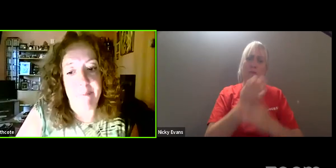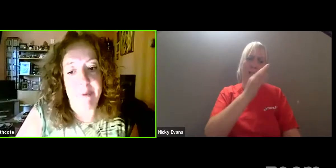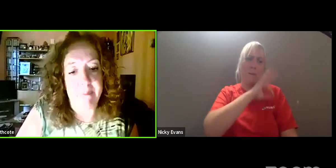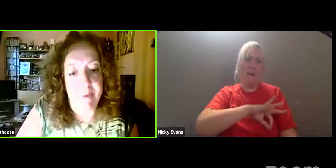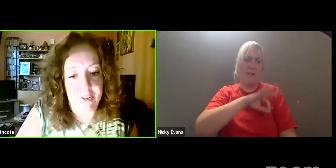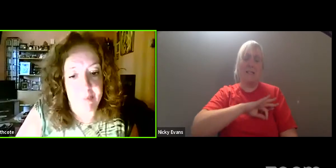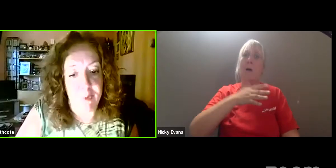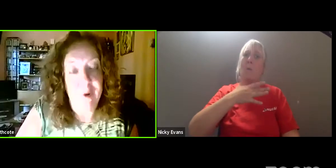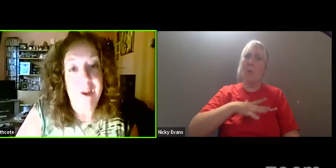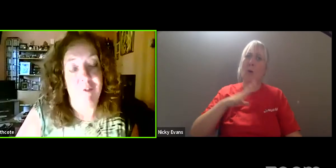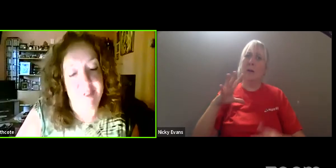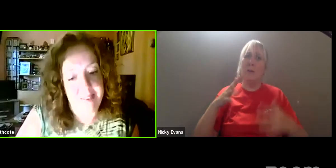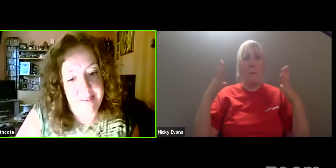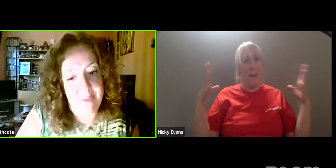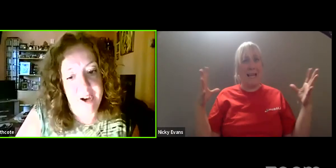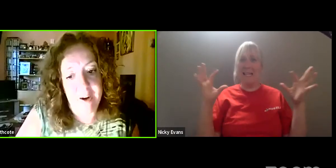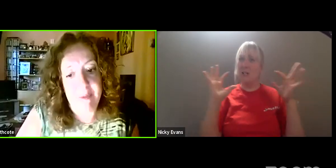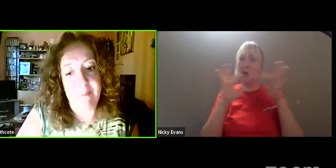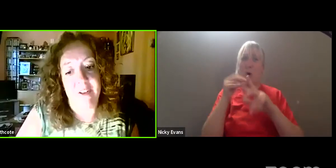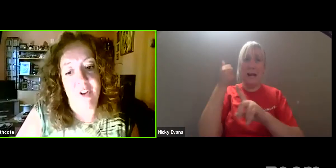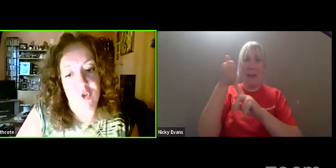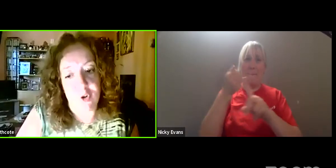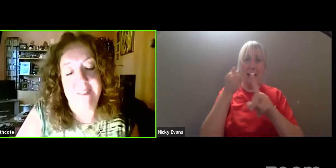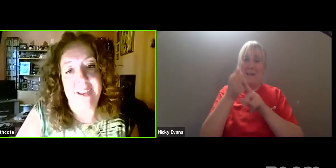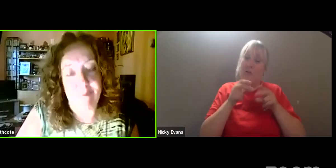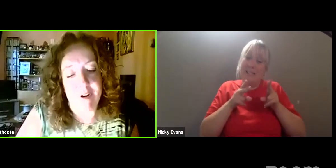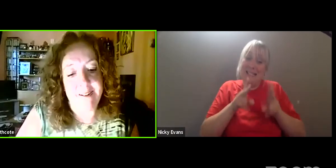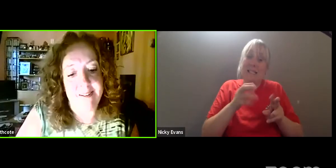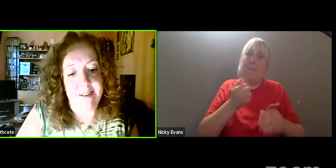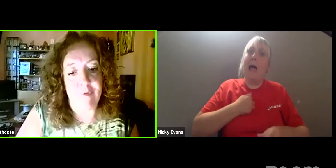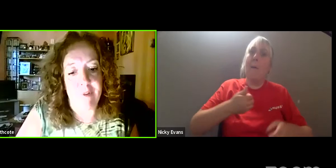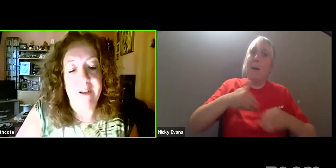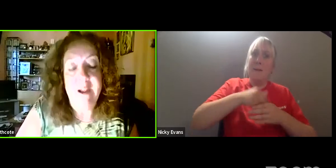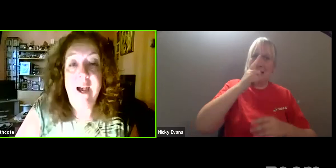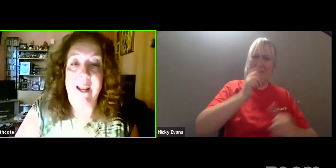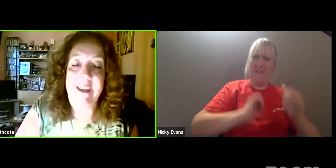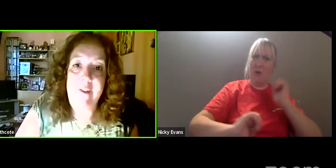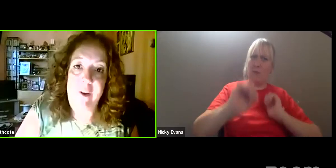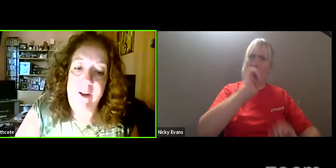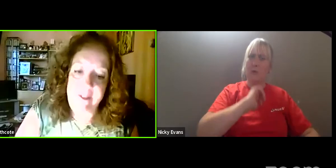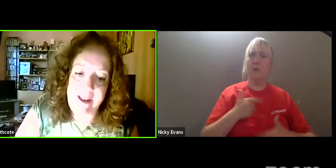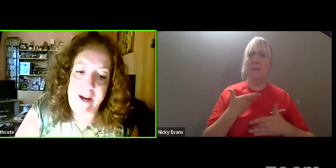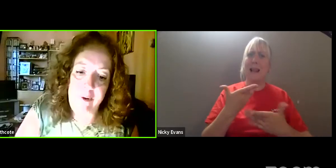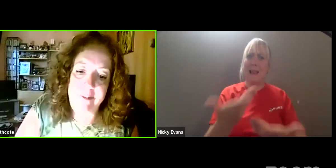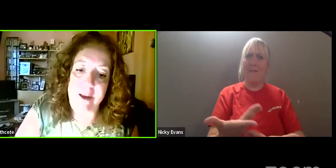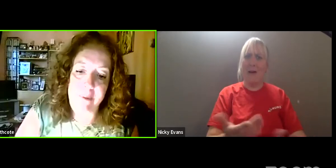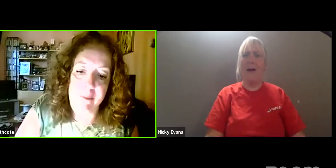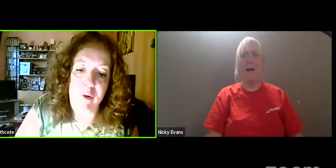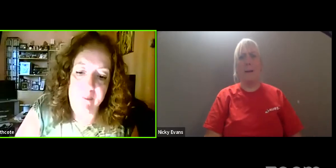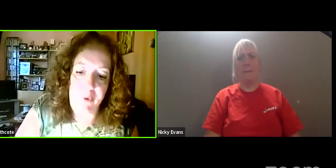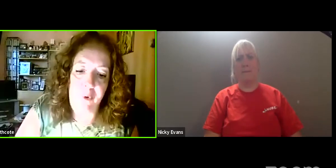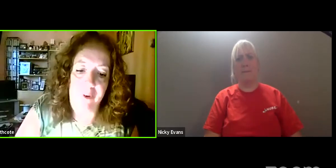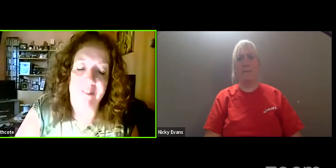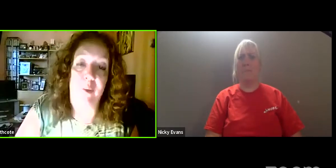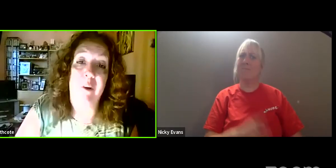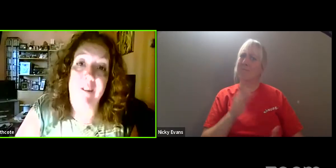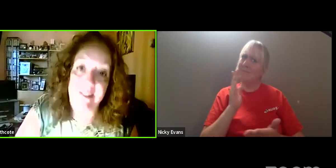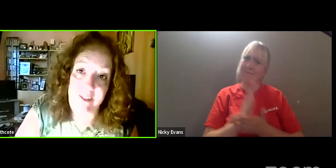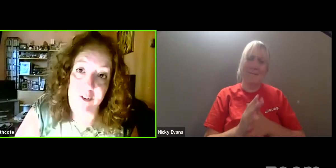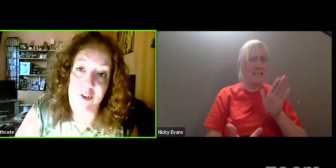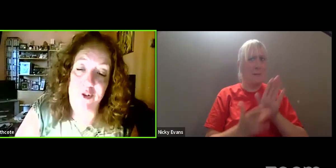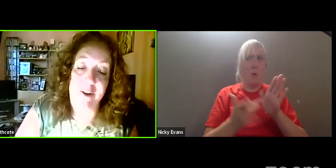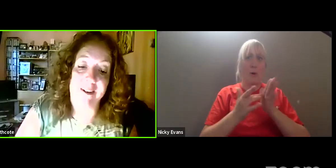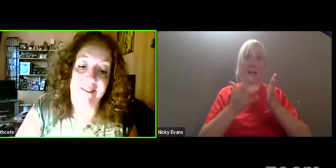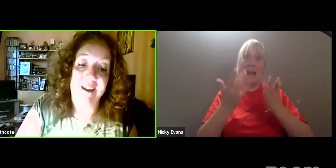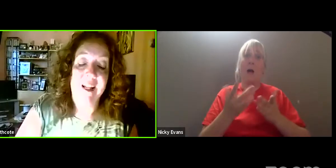joint campaign possible for a system that our members can truly take pride in delivering. And never now has that been more important. So we're